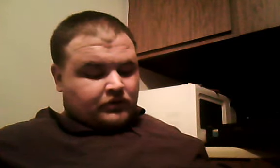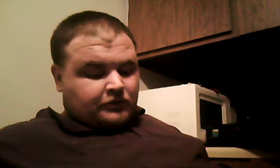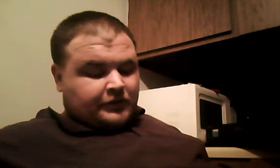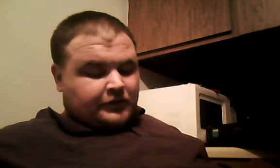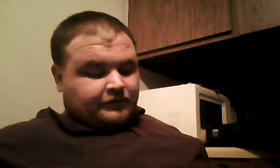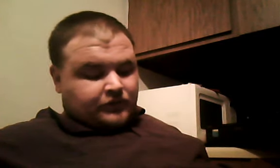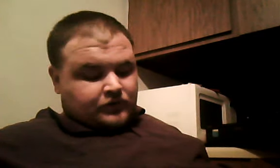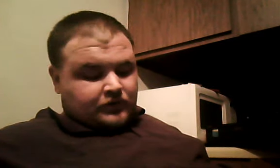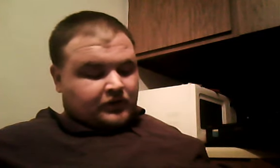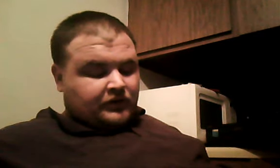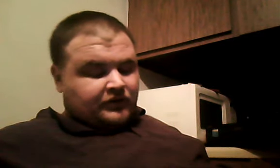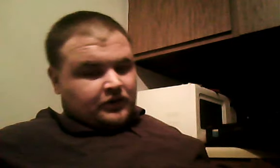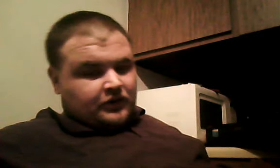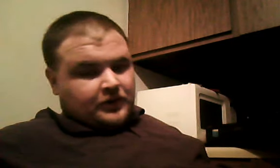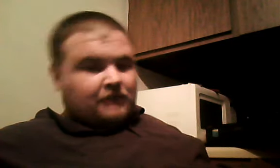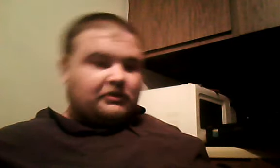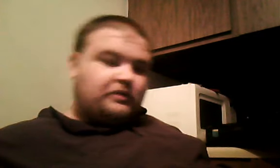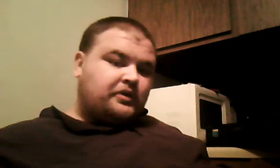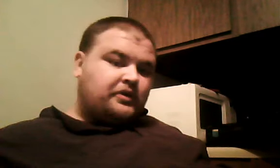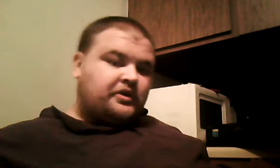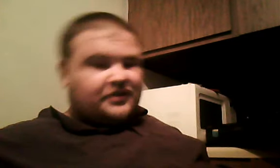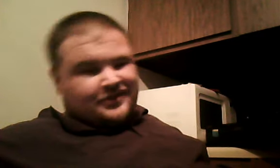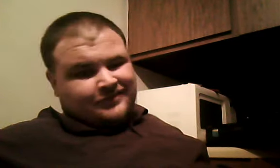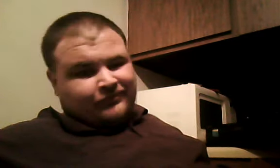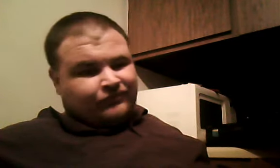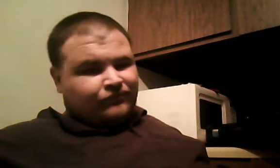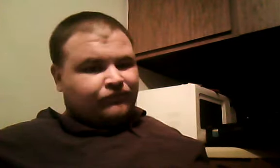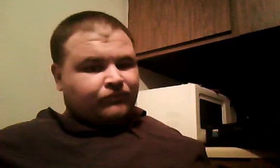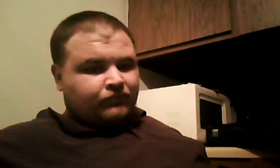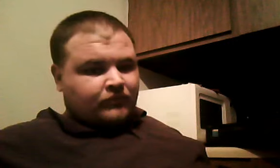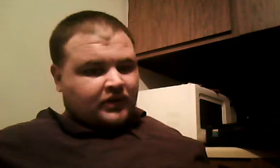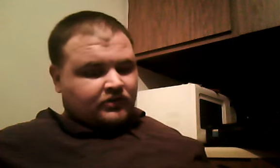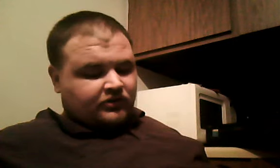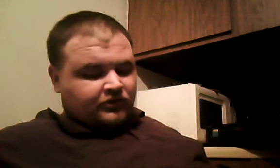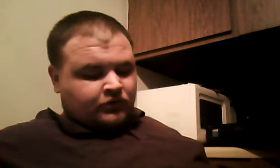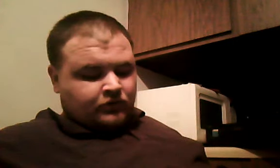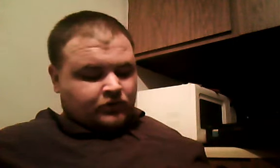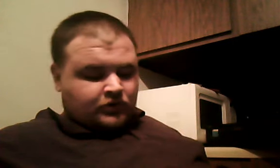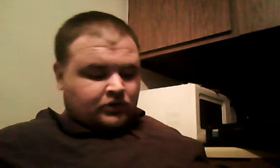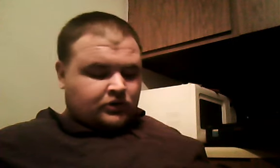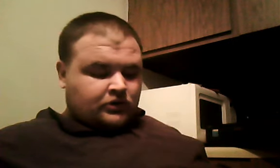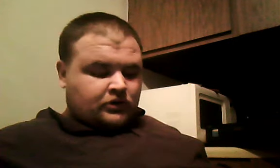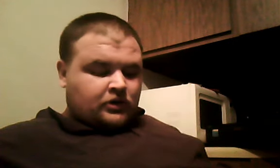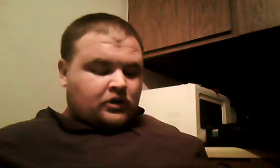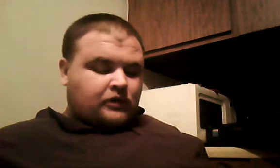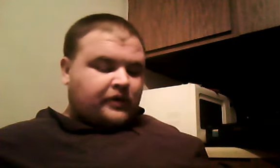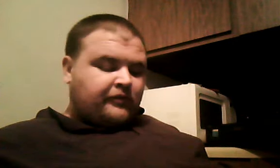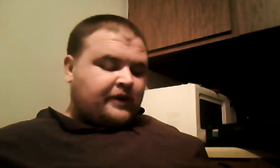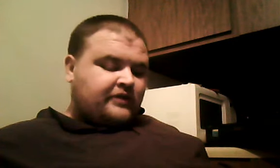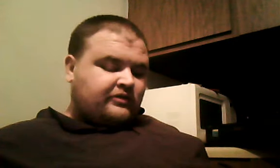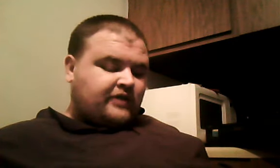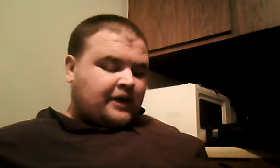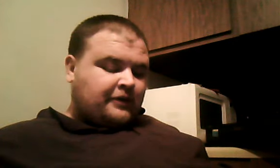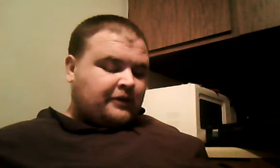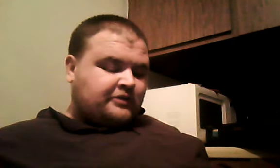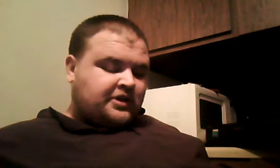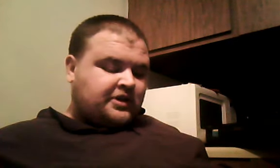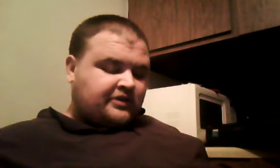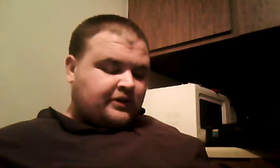Talked back and forth, how he's going to win, or I'm going to win, you know. Kind of cheesy. Then we have a match, tag match, Mickey and Tara